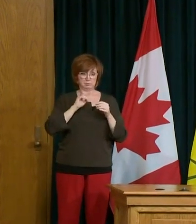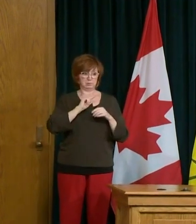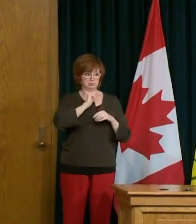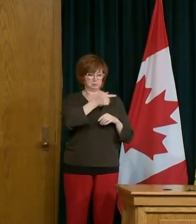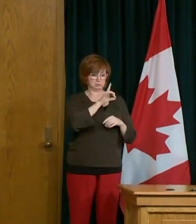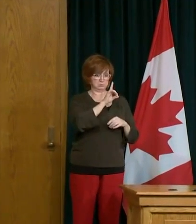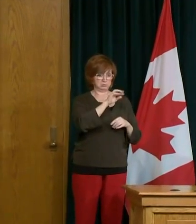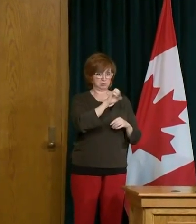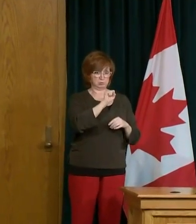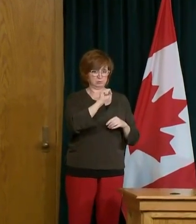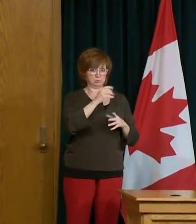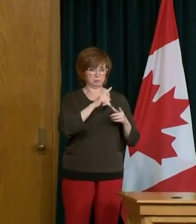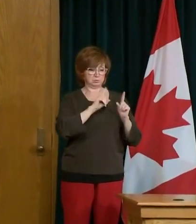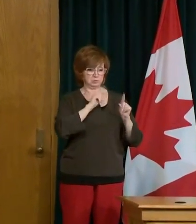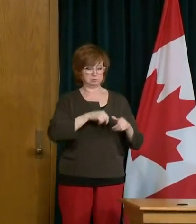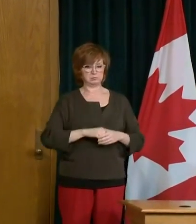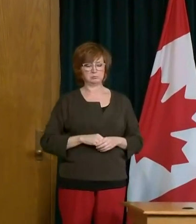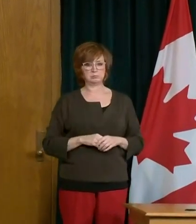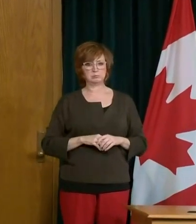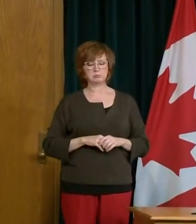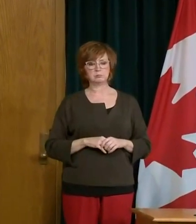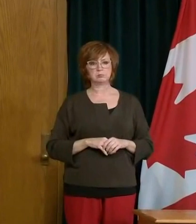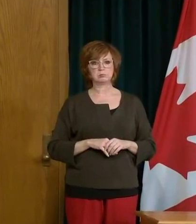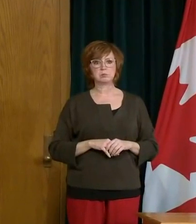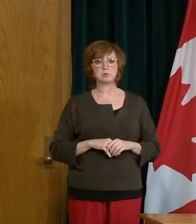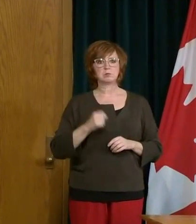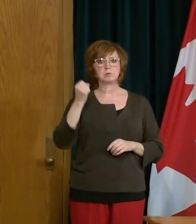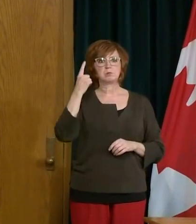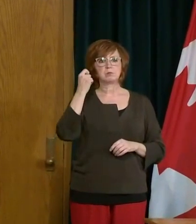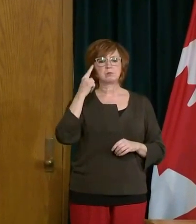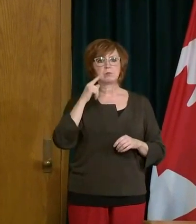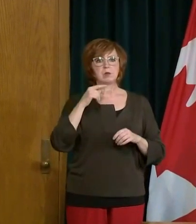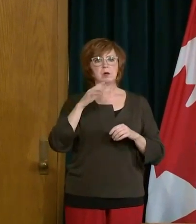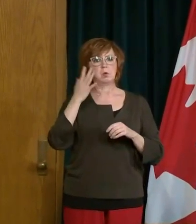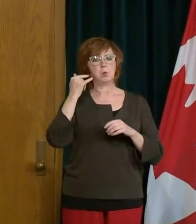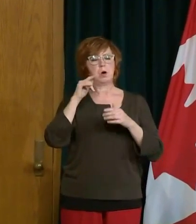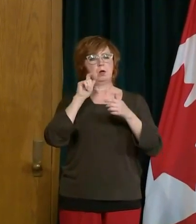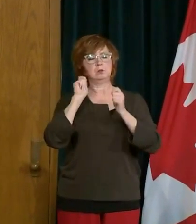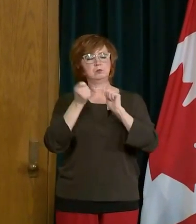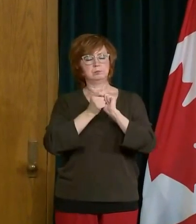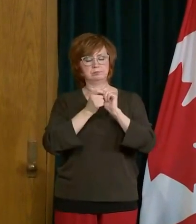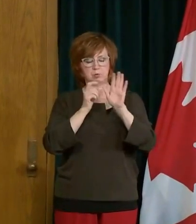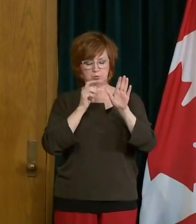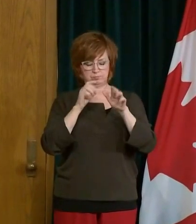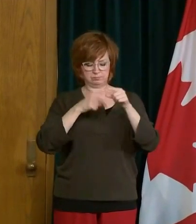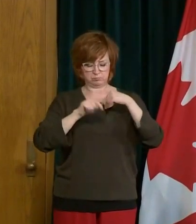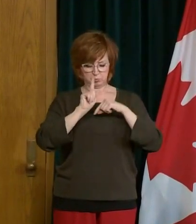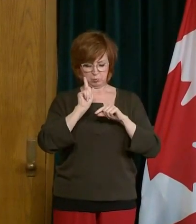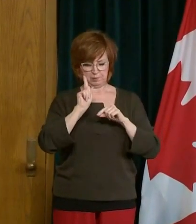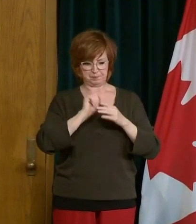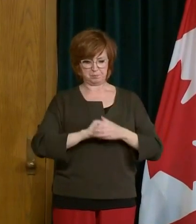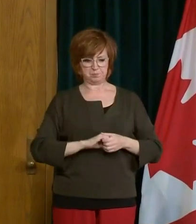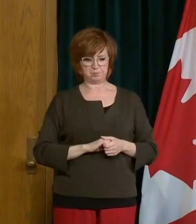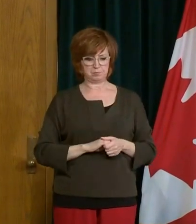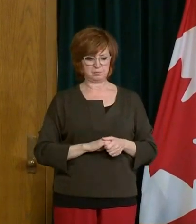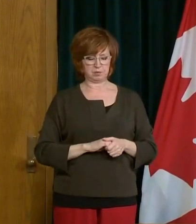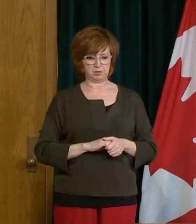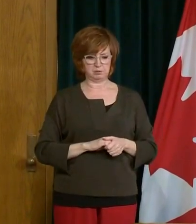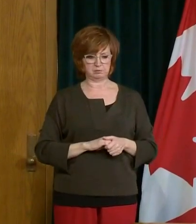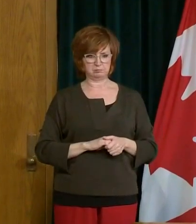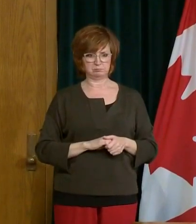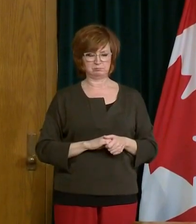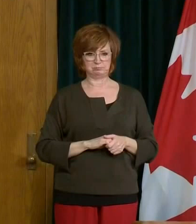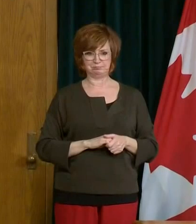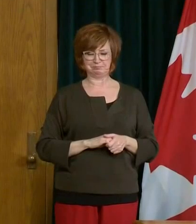your perspective as the Chief Medical Health Officer, but many of these changes are driven. Let me begin with this. No one has ever had